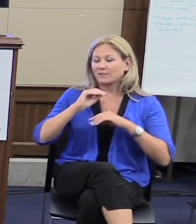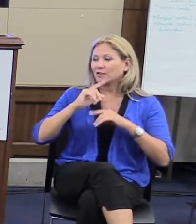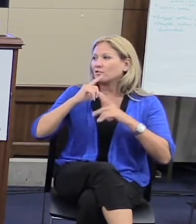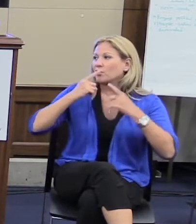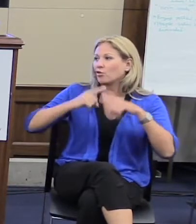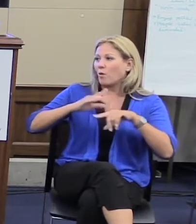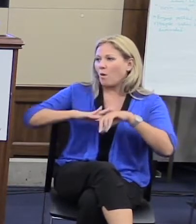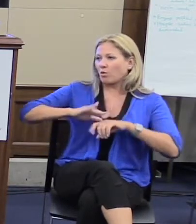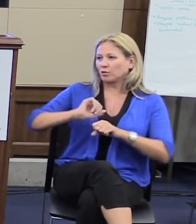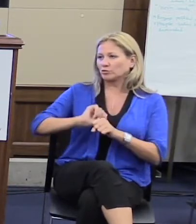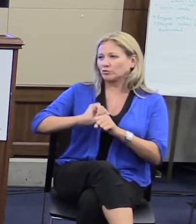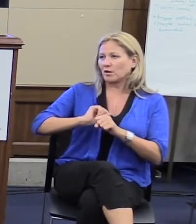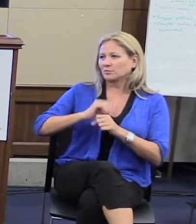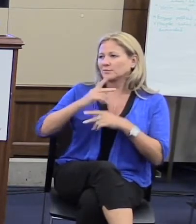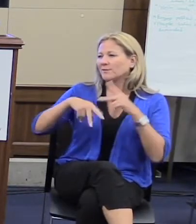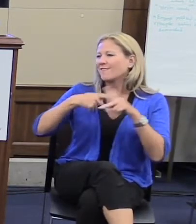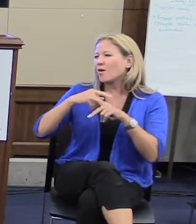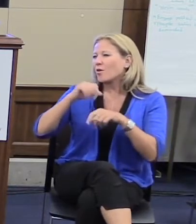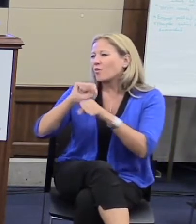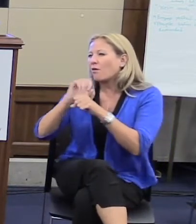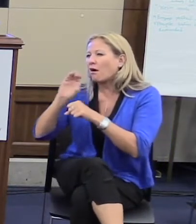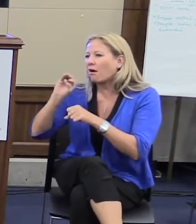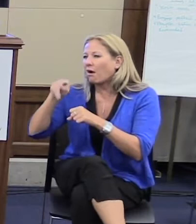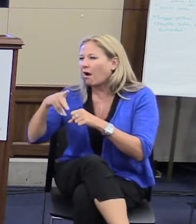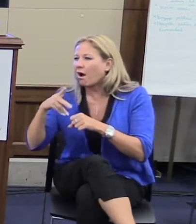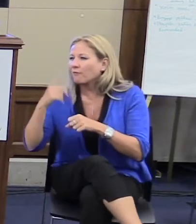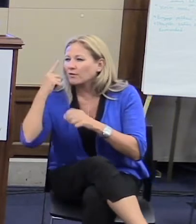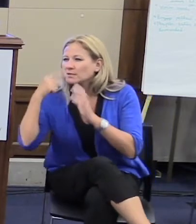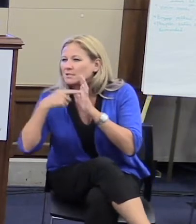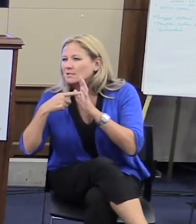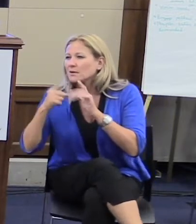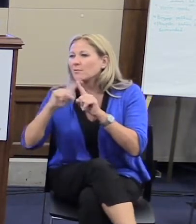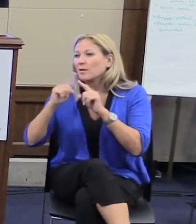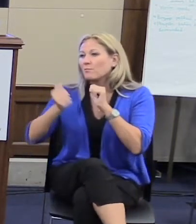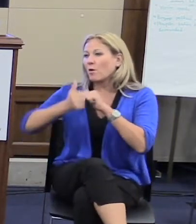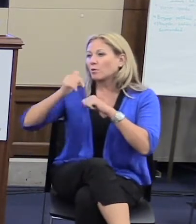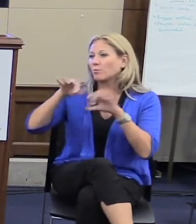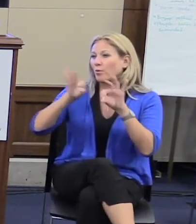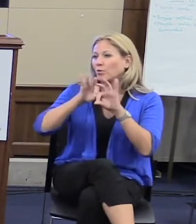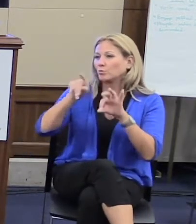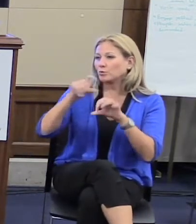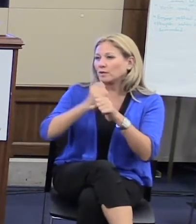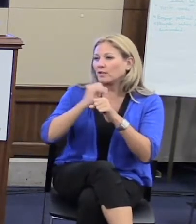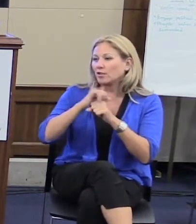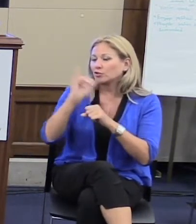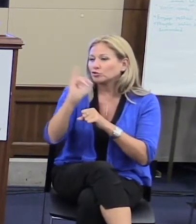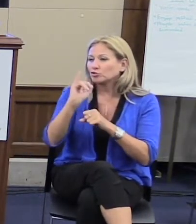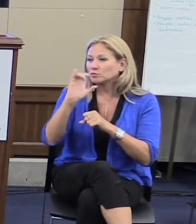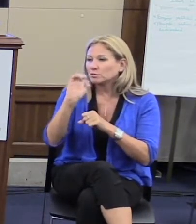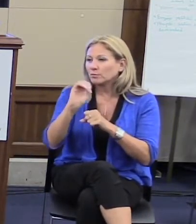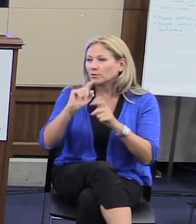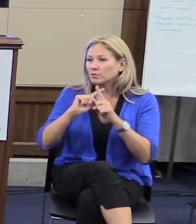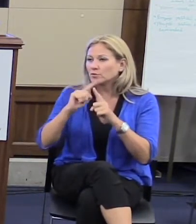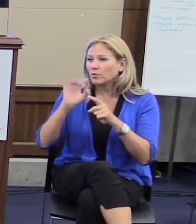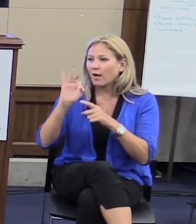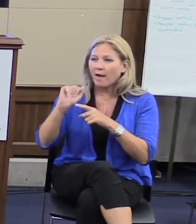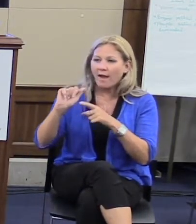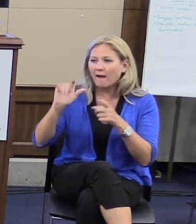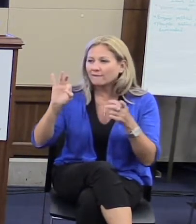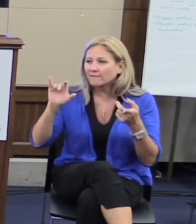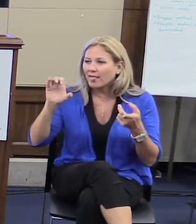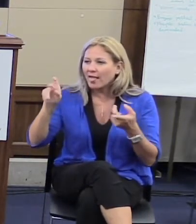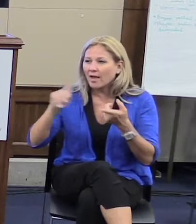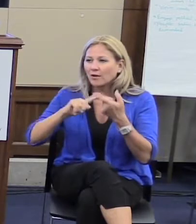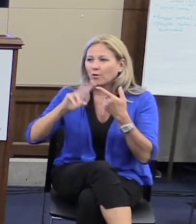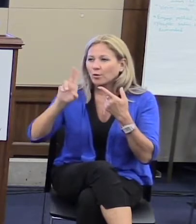on the job, some kind of workers' comp. And the most important thing for that is to get the insurance company, the AFLAC or